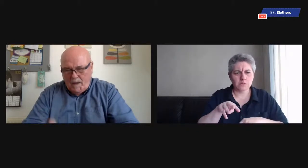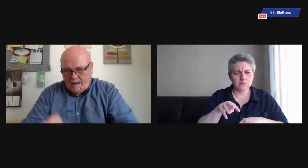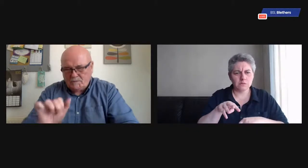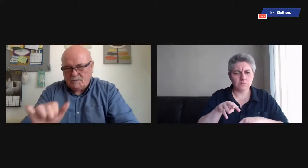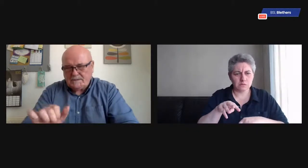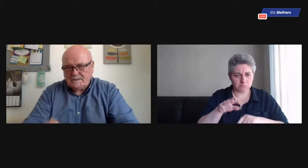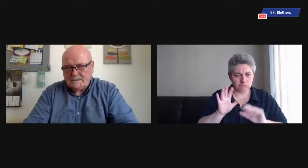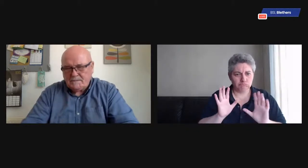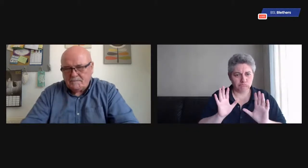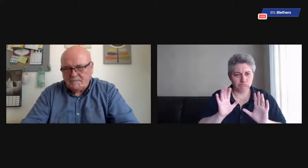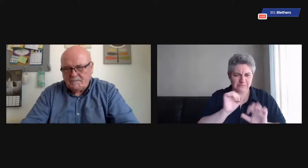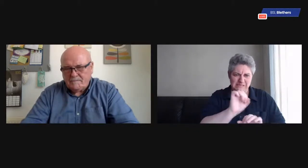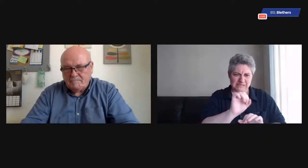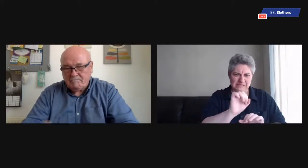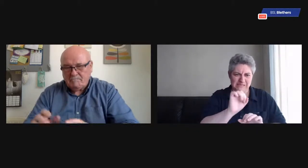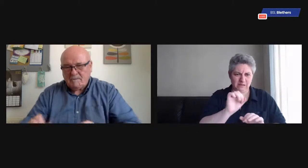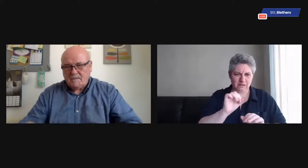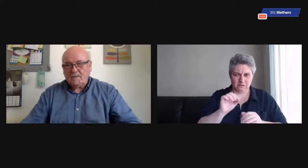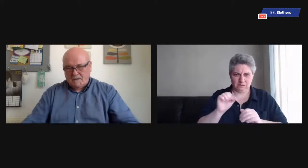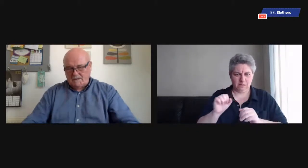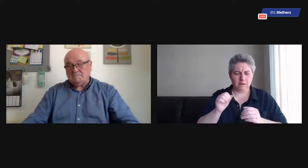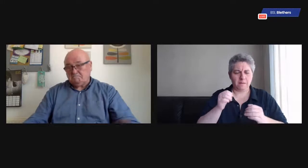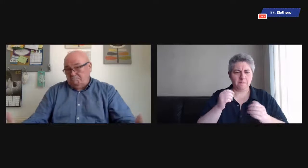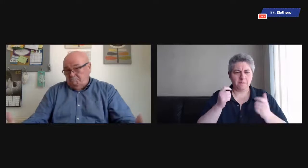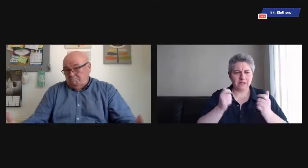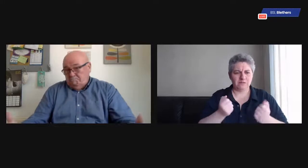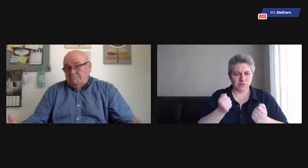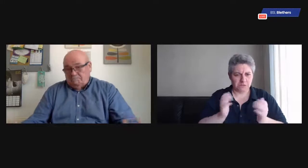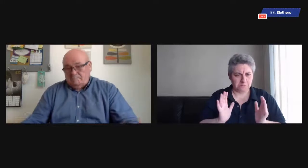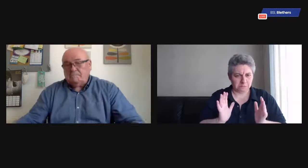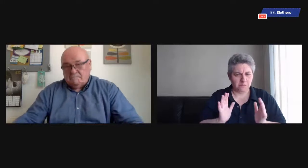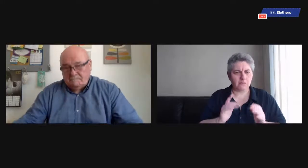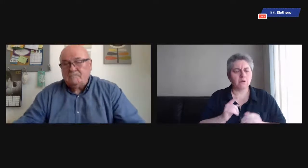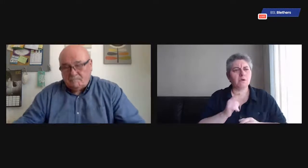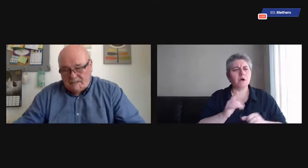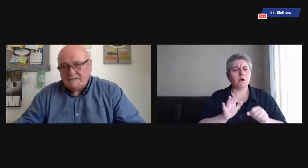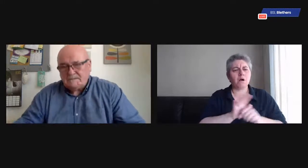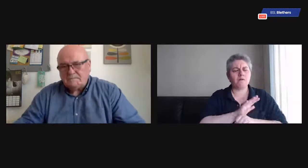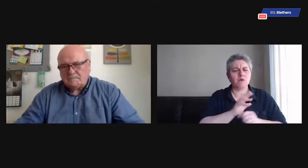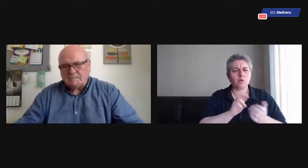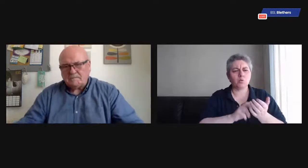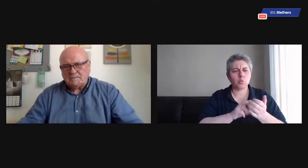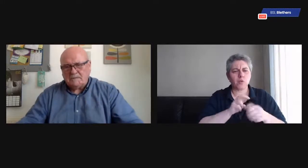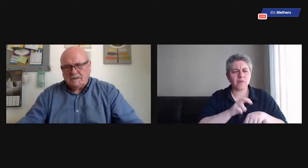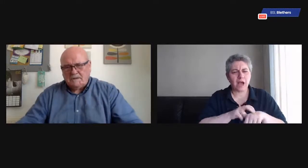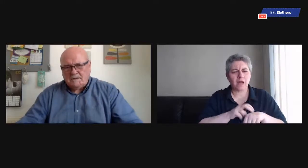covered the whole of England and Wales. That's correct. Um,